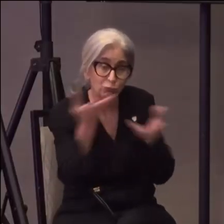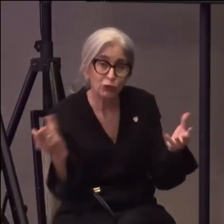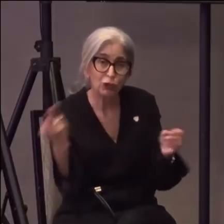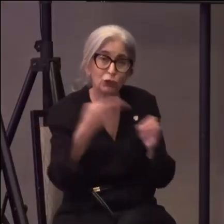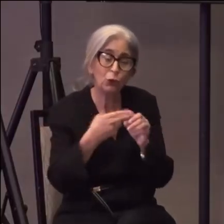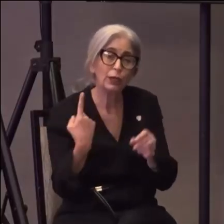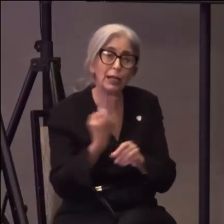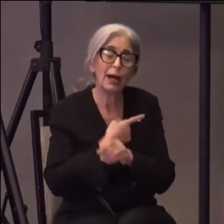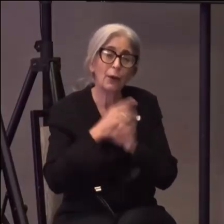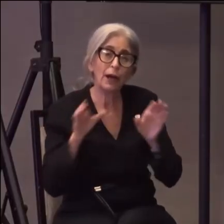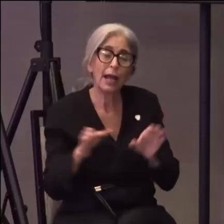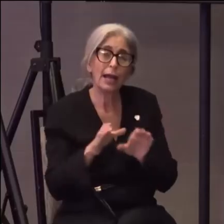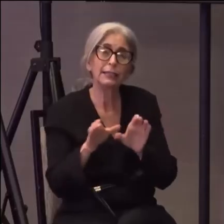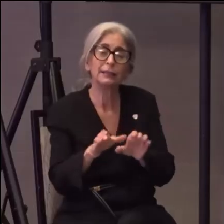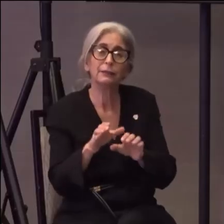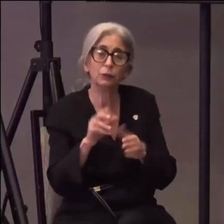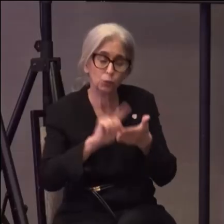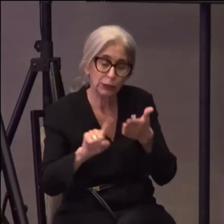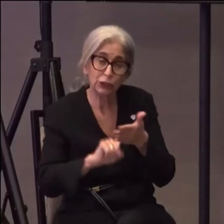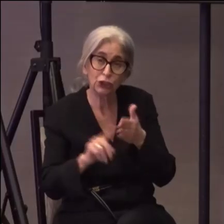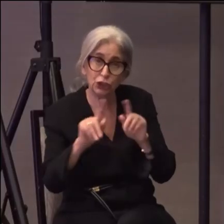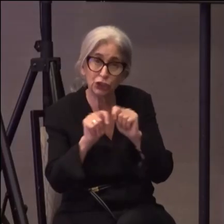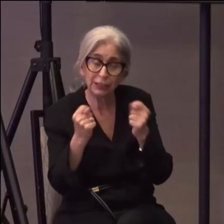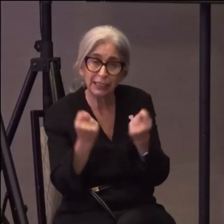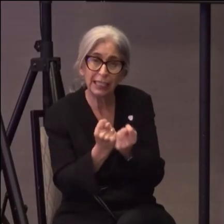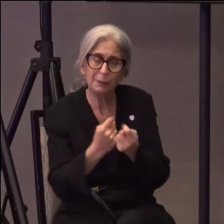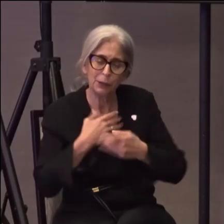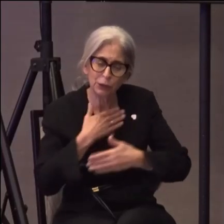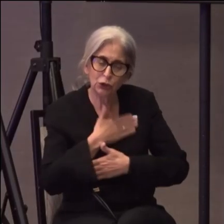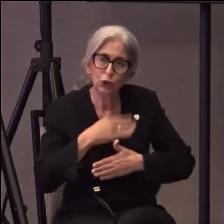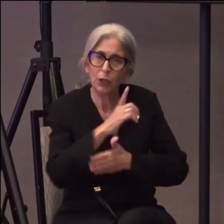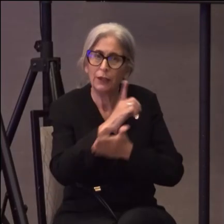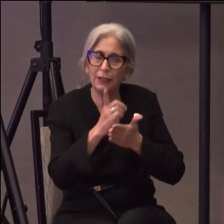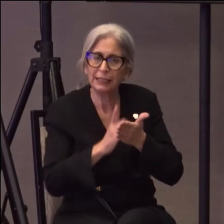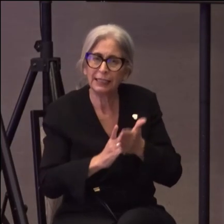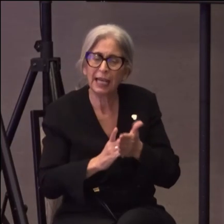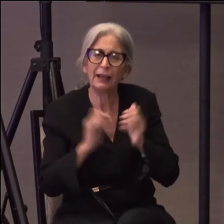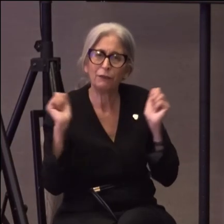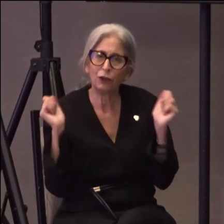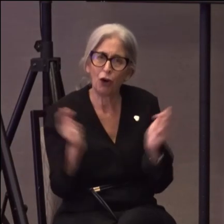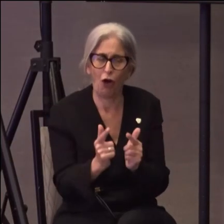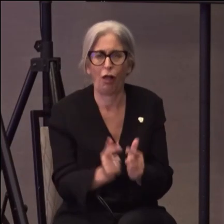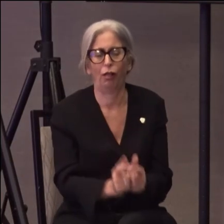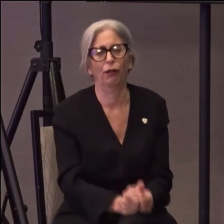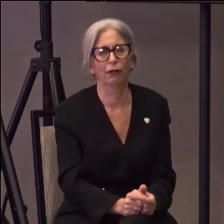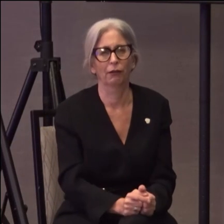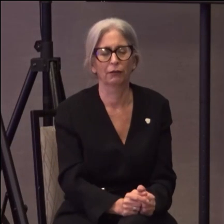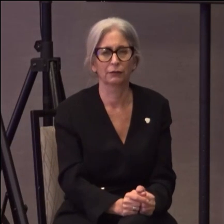join our active participatory research team, and enjoy design intended for all.